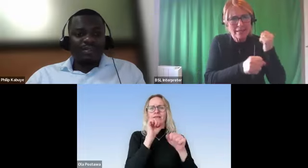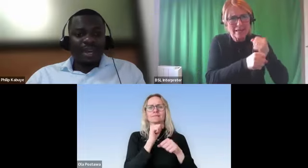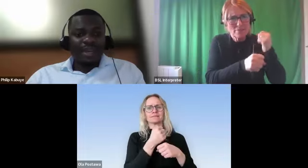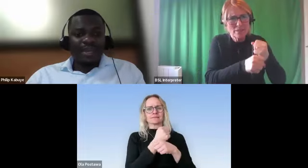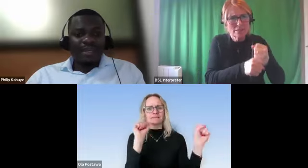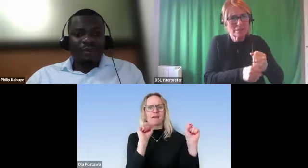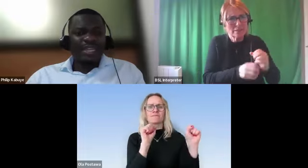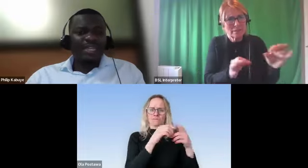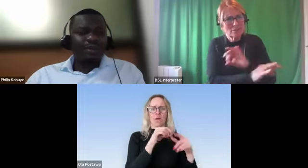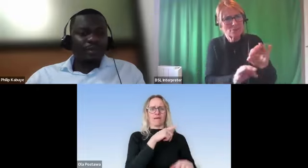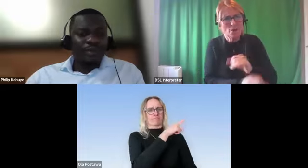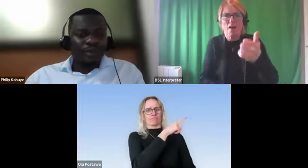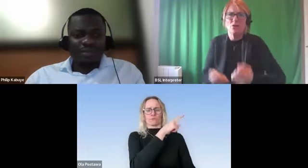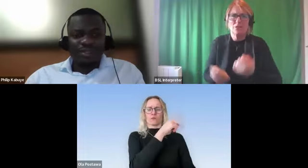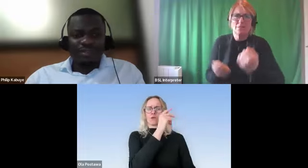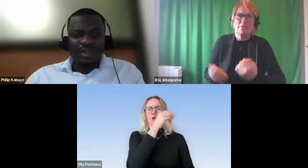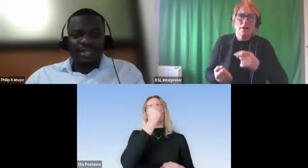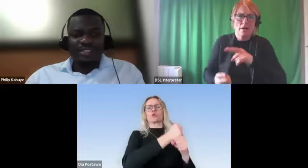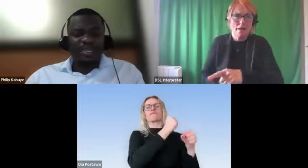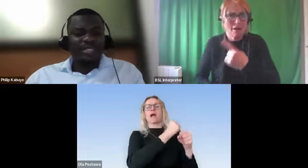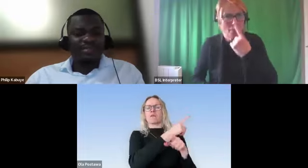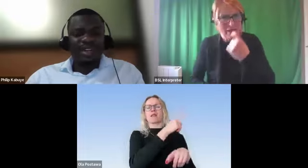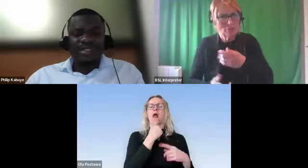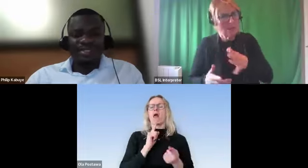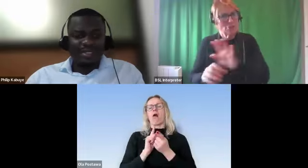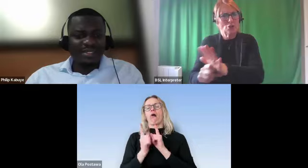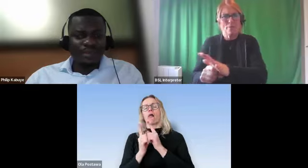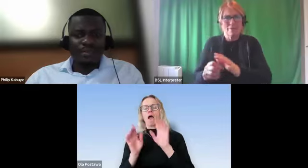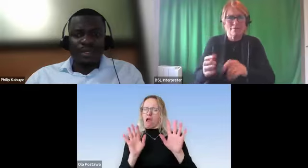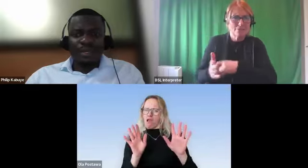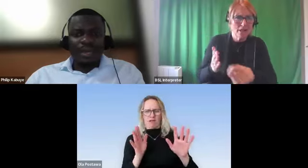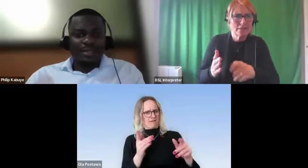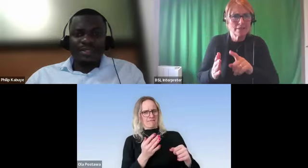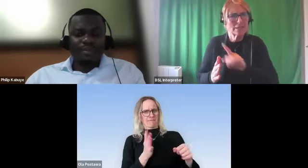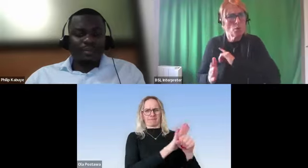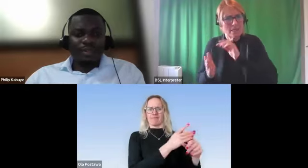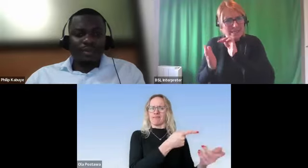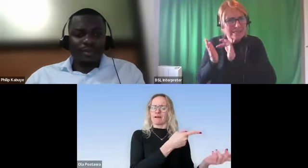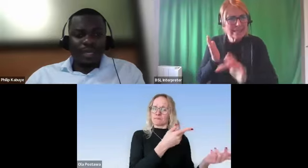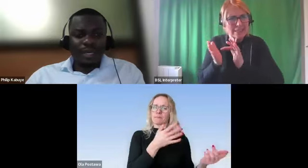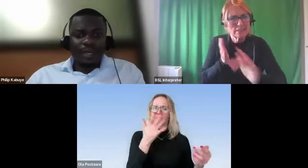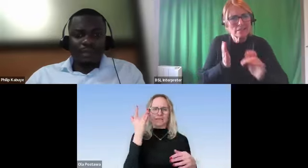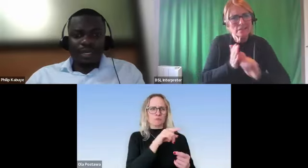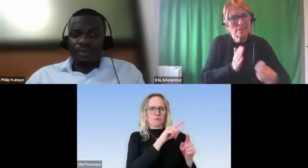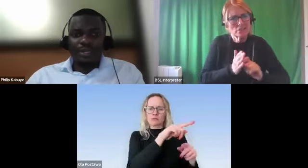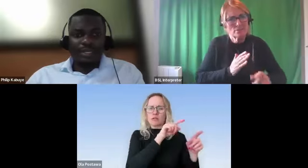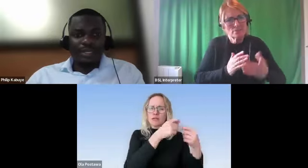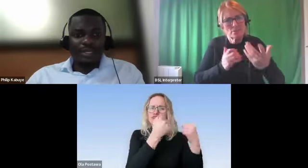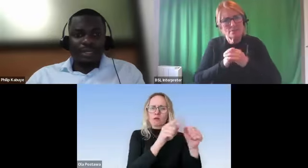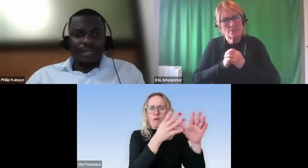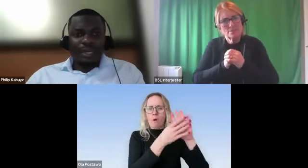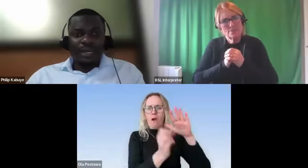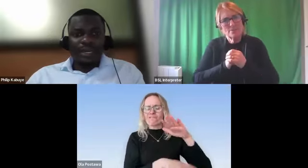to justify weakening encryption for surveillance, to justify censorship, and and